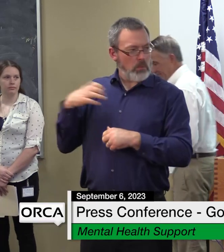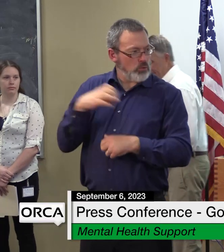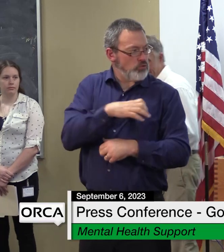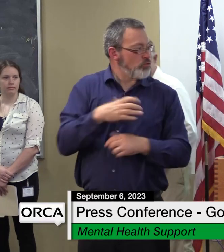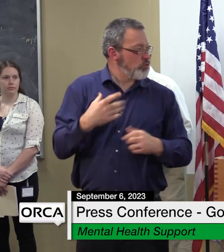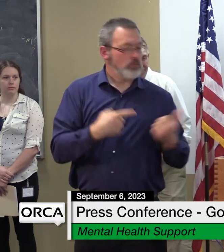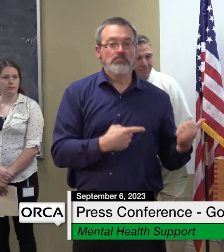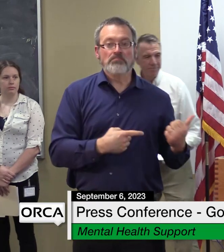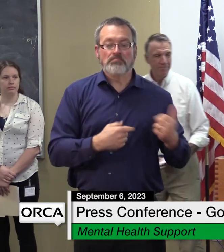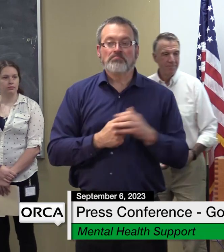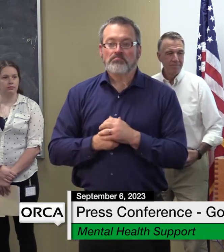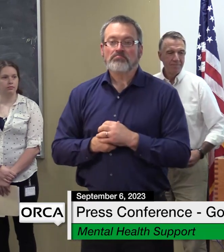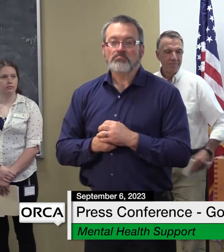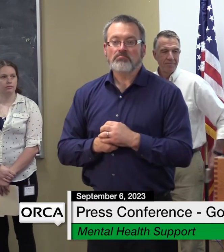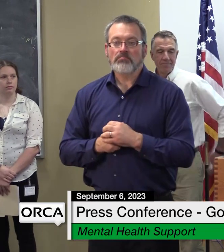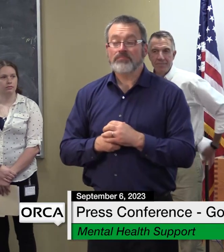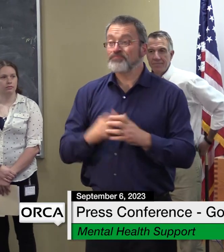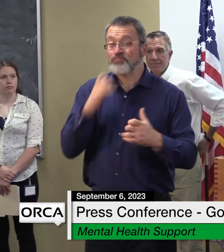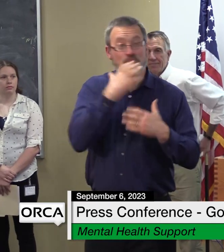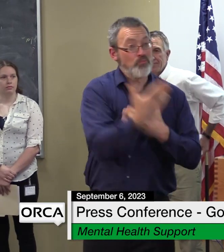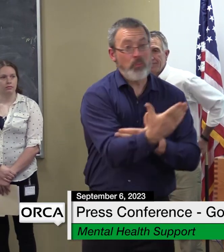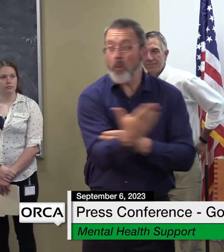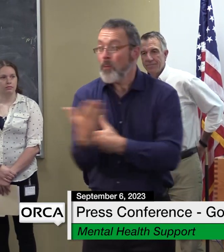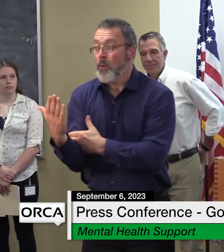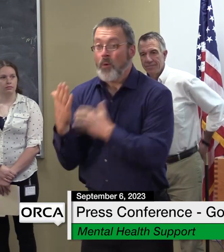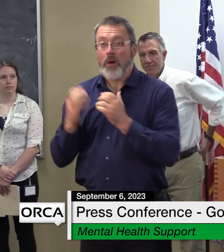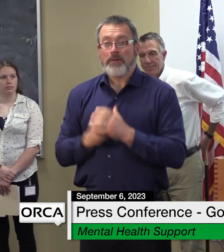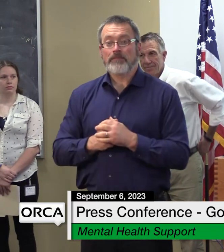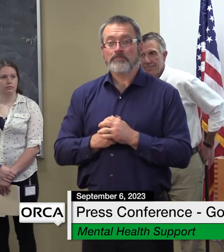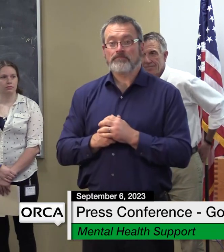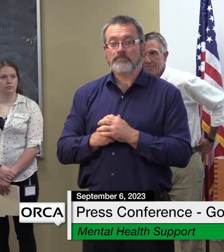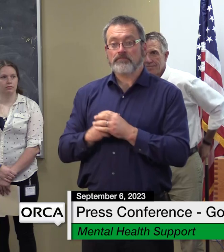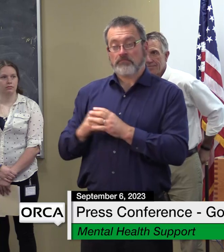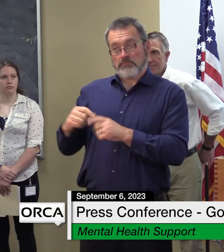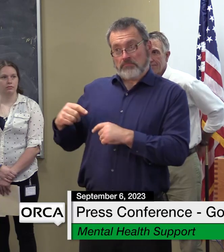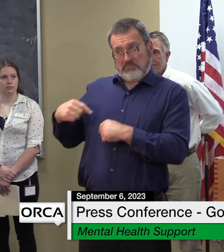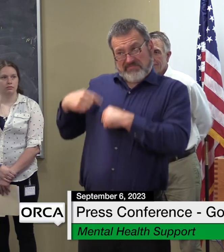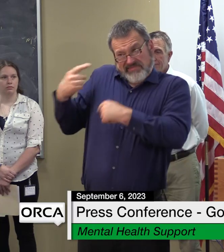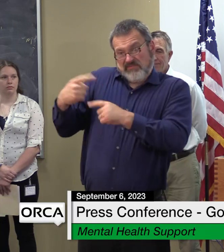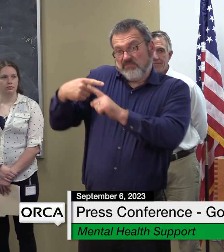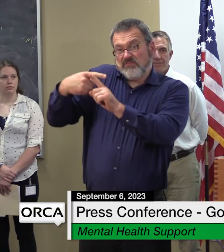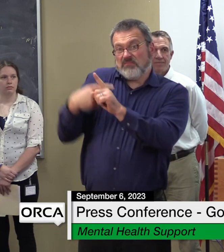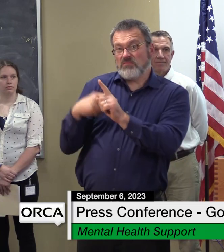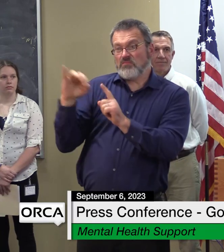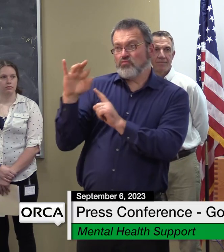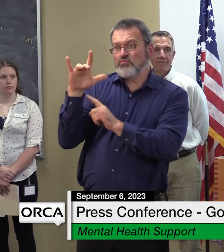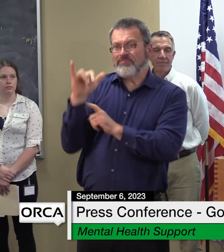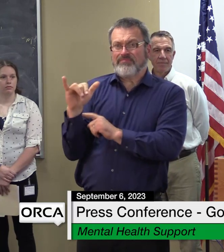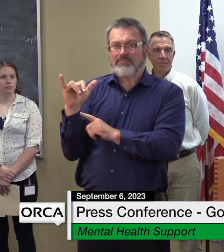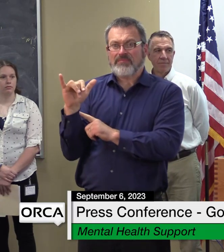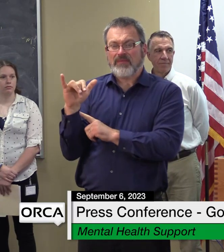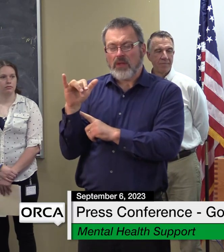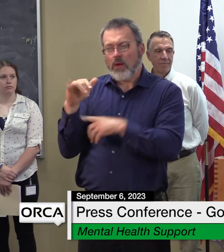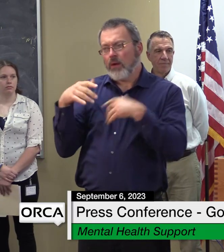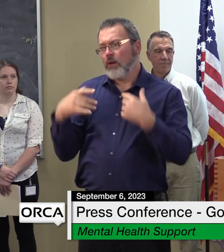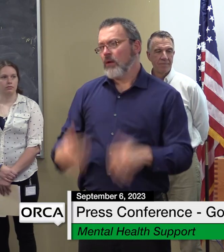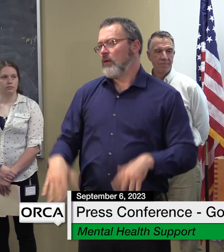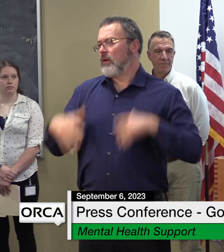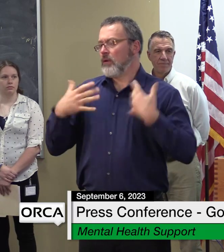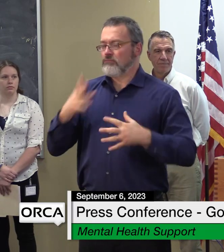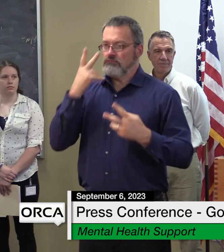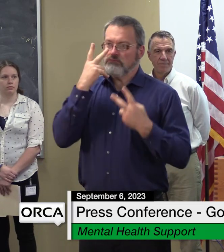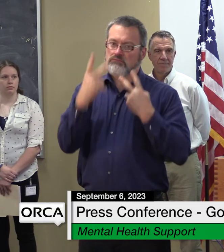Good morning. Since July, Vermonters have been confronted with the profound challenges posed by devastating